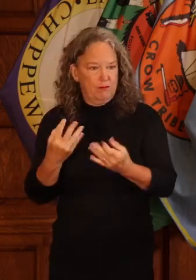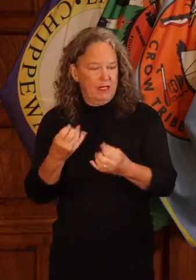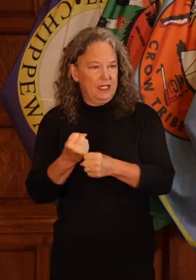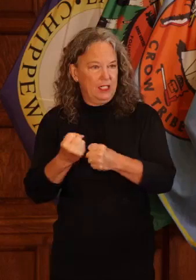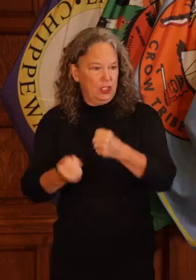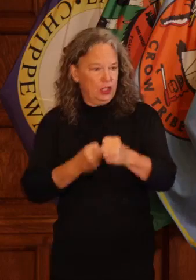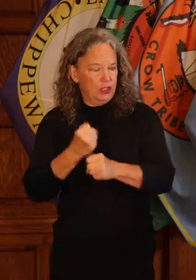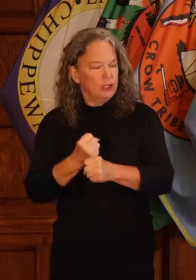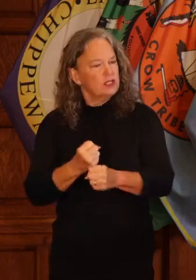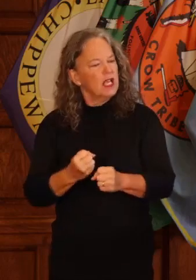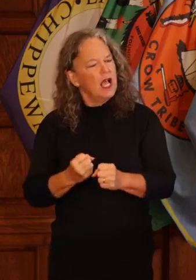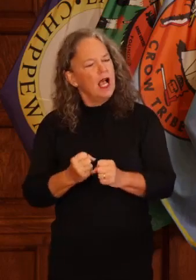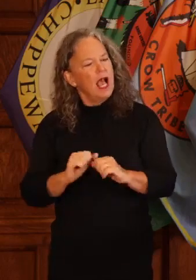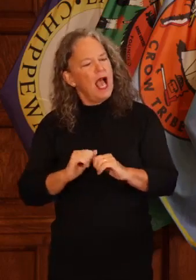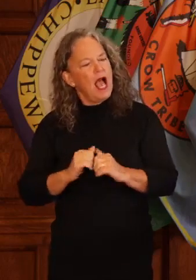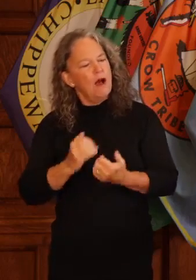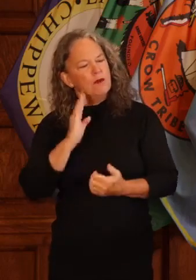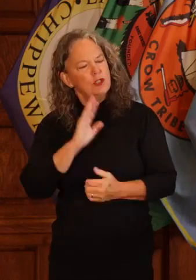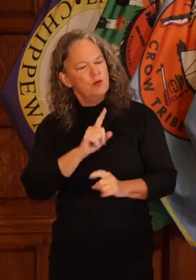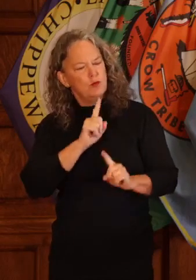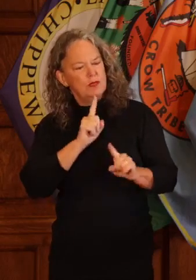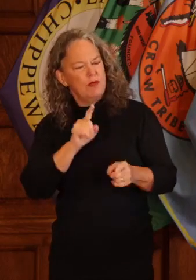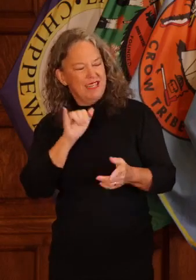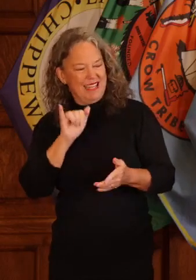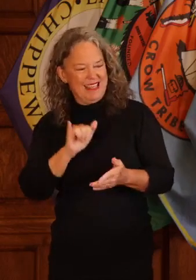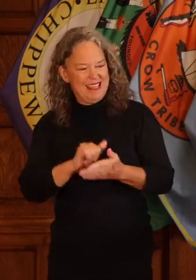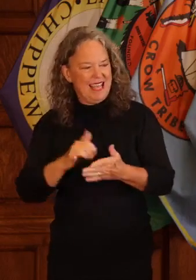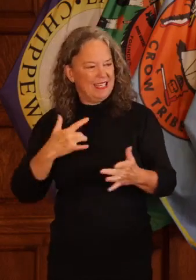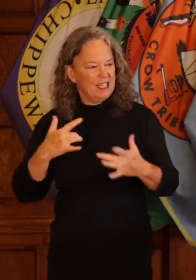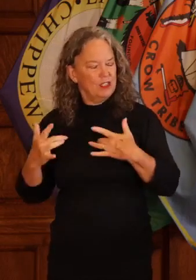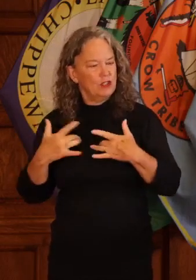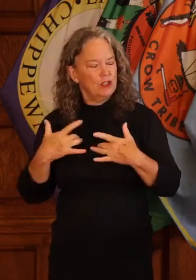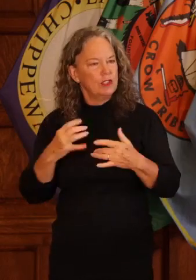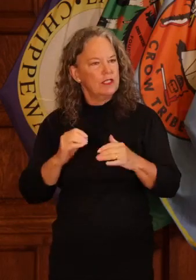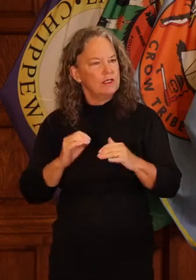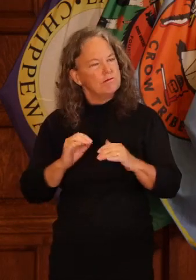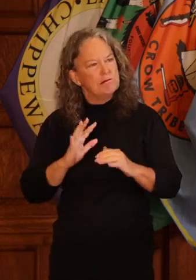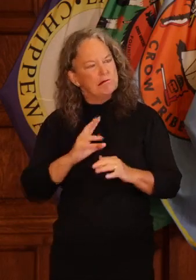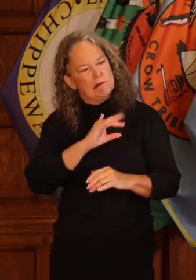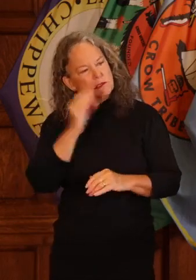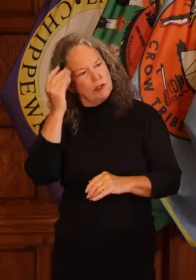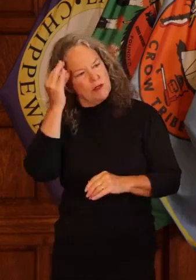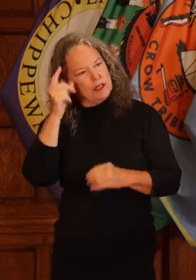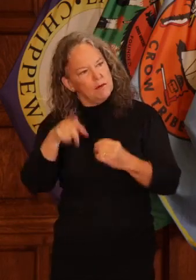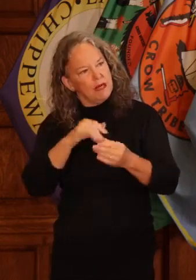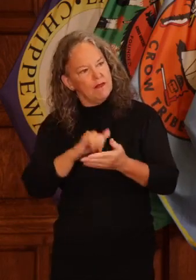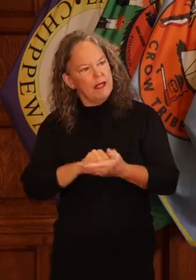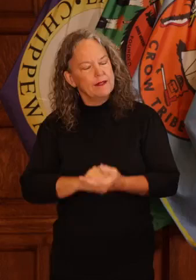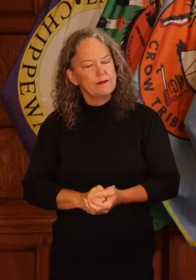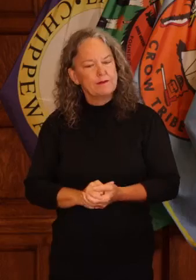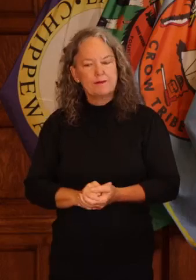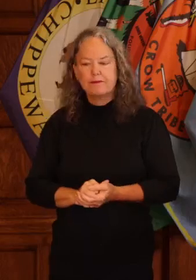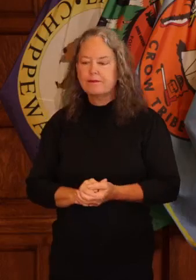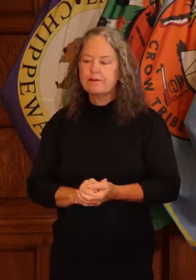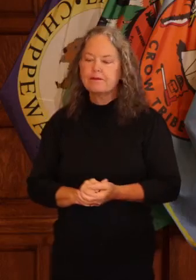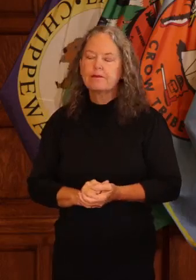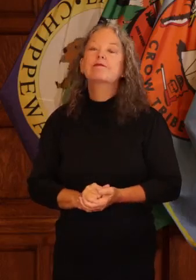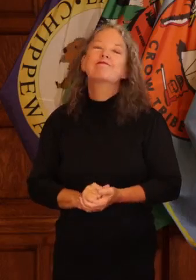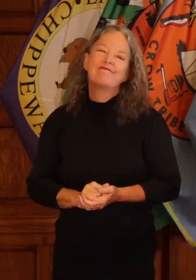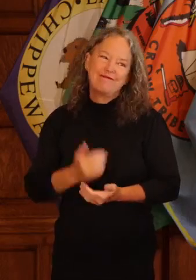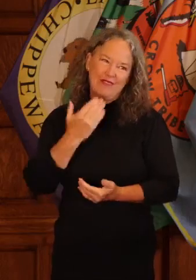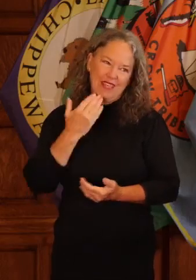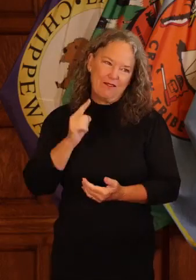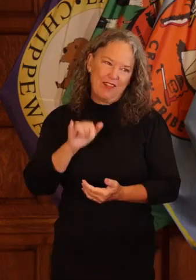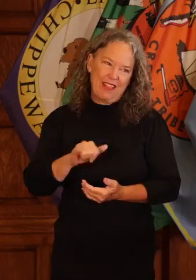guess I'm just wondering sort of how you would respond to that general concern and kind of how you're thinking about that feedback. Yeah, so thank